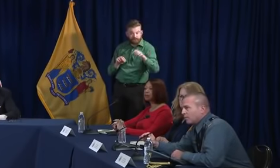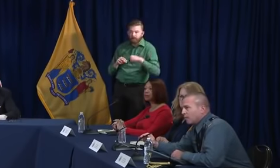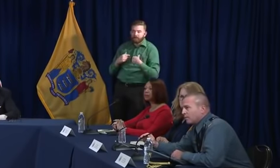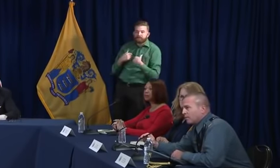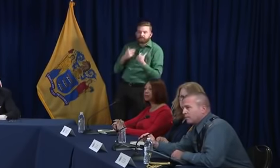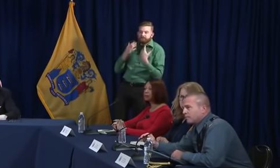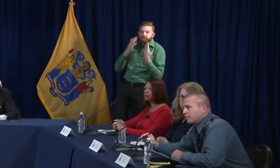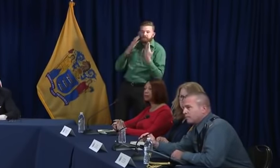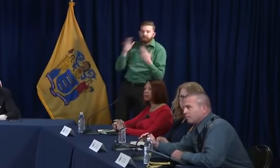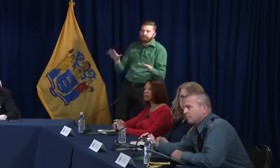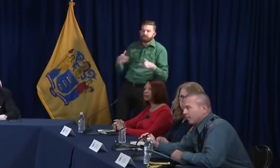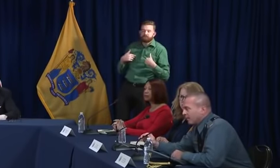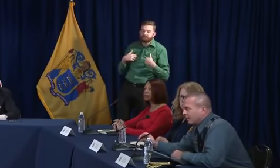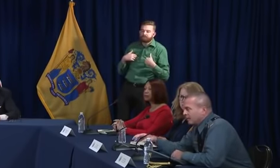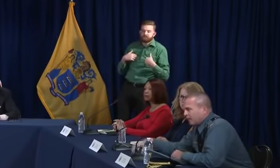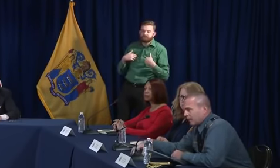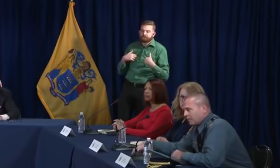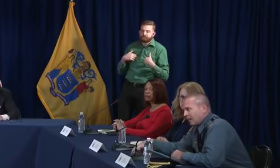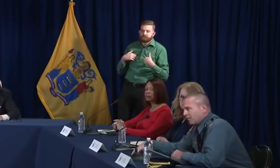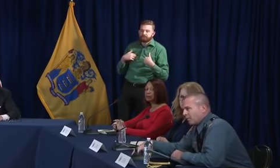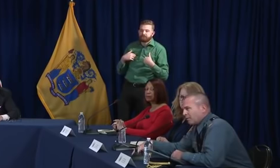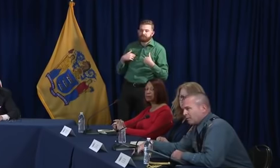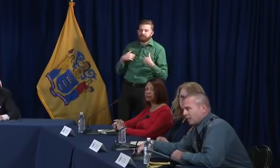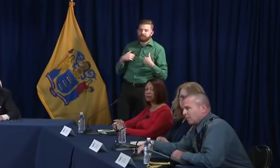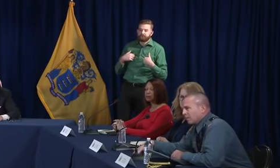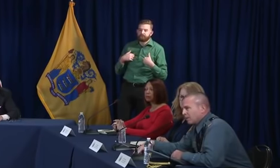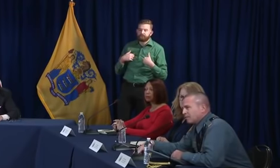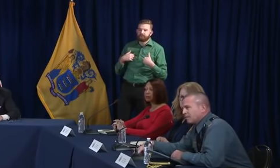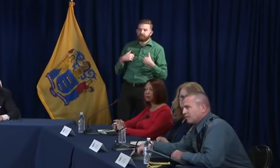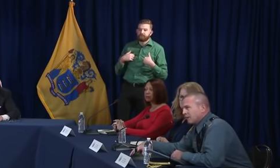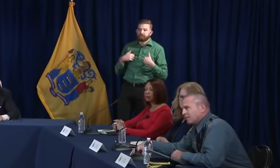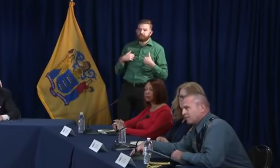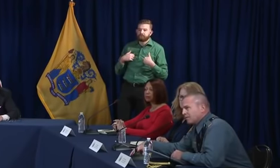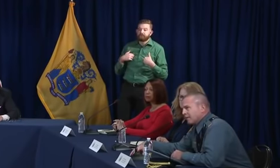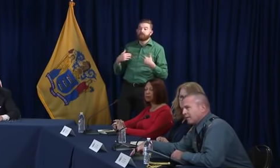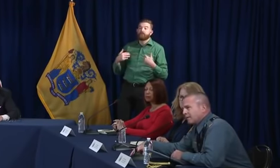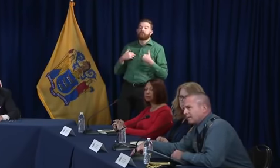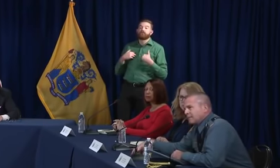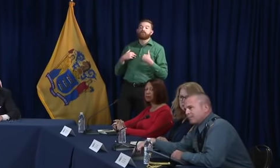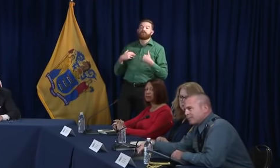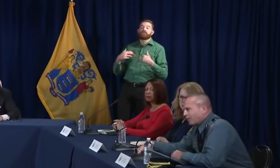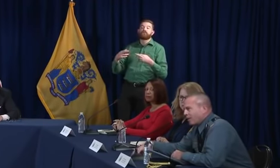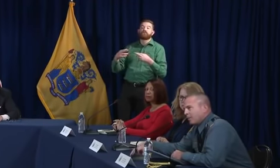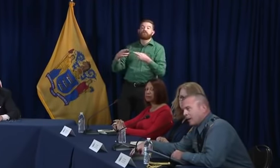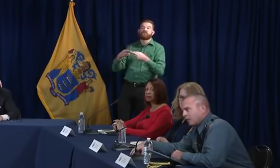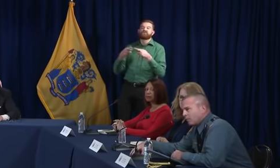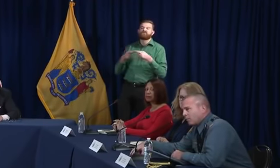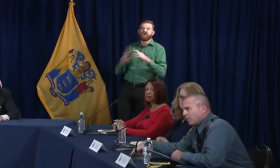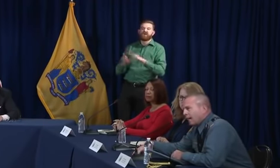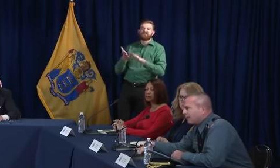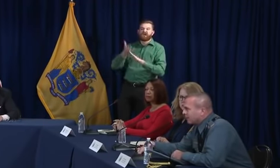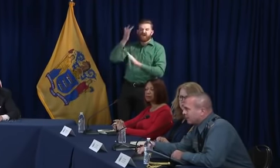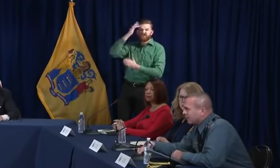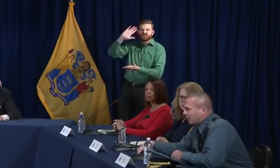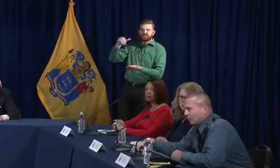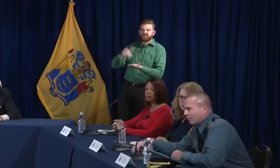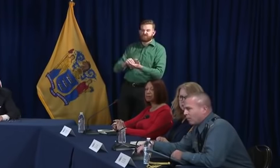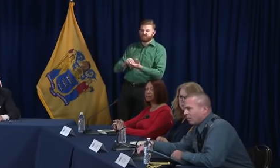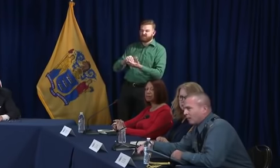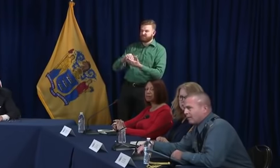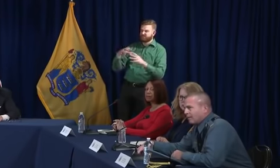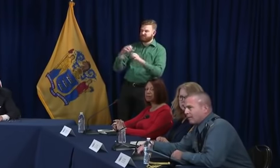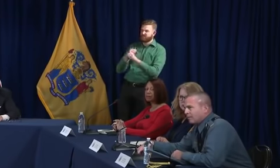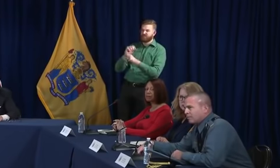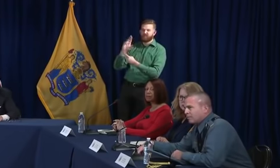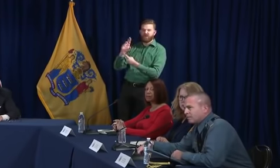Lakewood, honestly. But we actually have our Regional Operations Intelligence Center trying to monitor all that. I'm on the